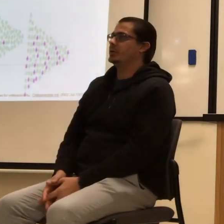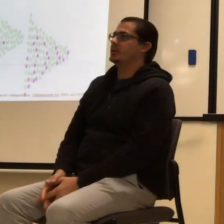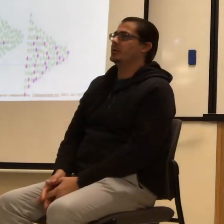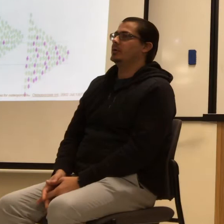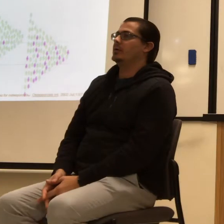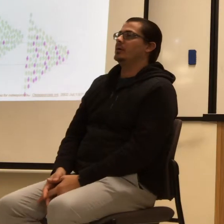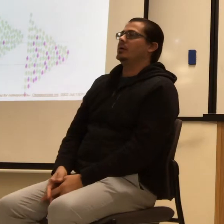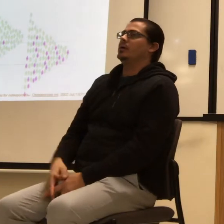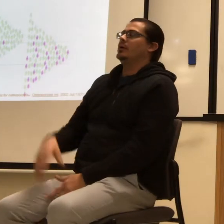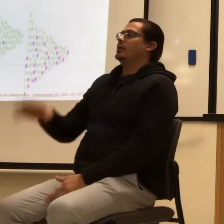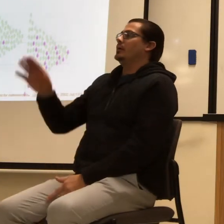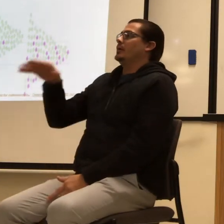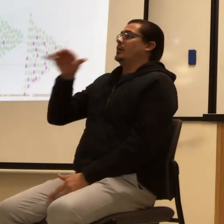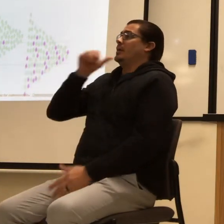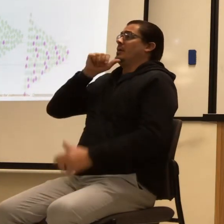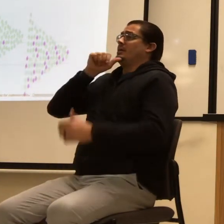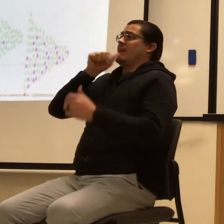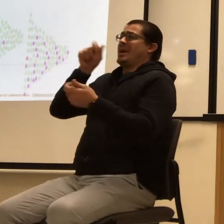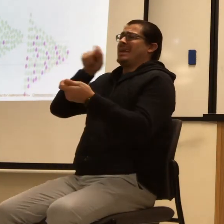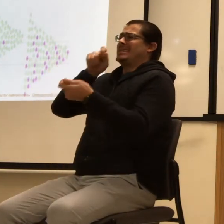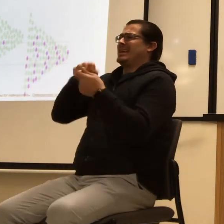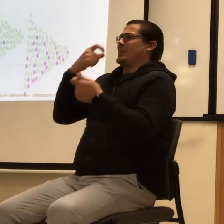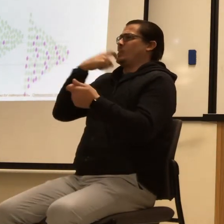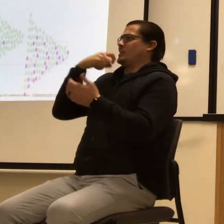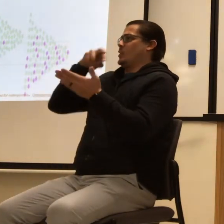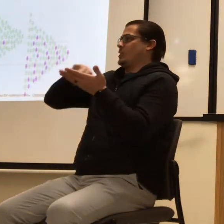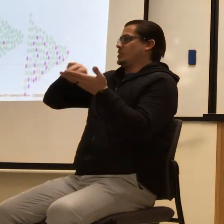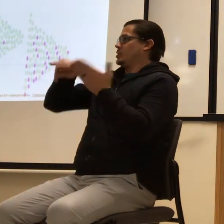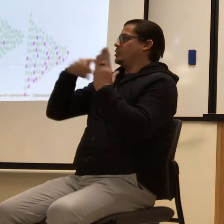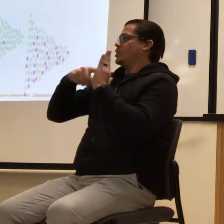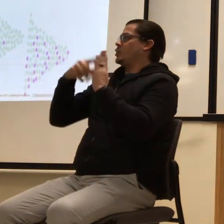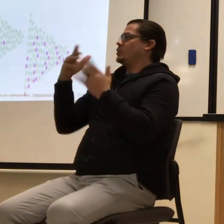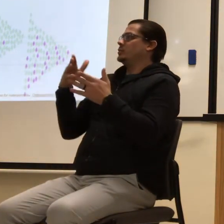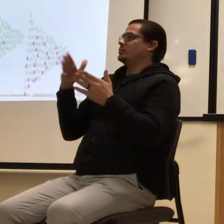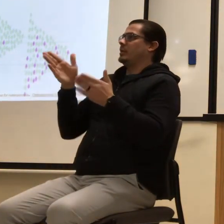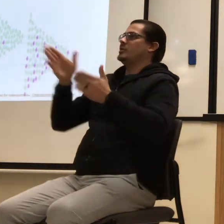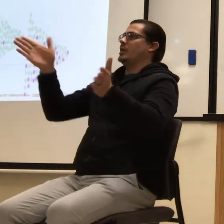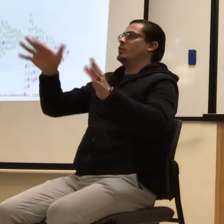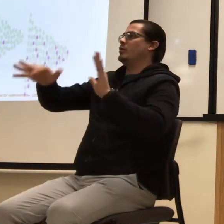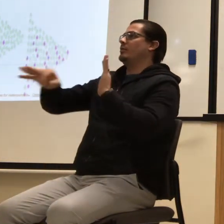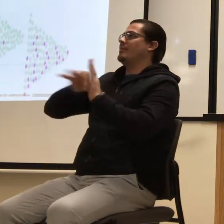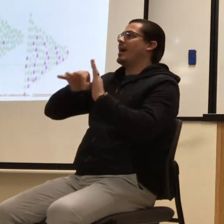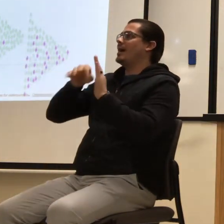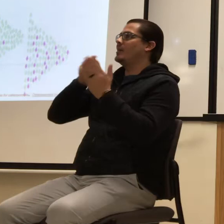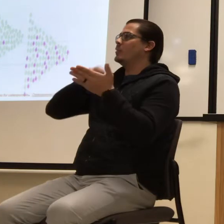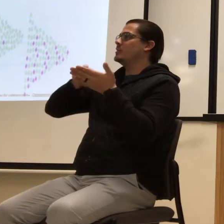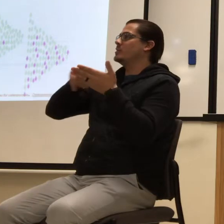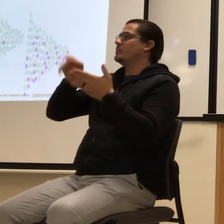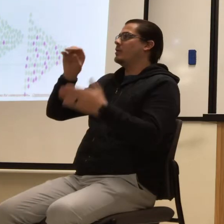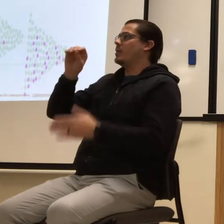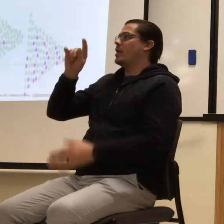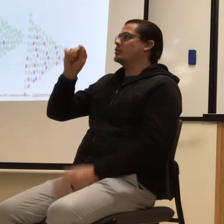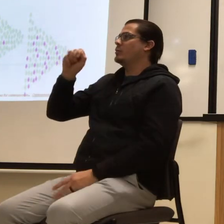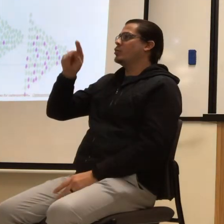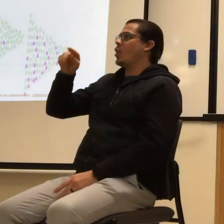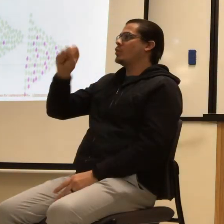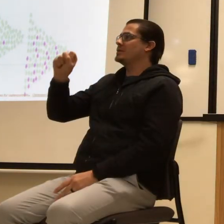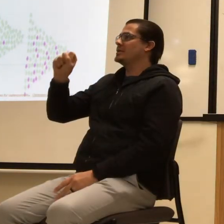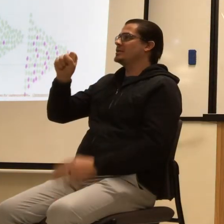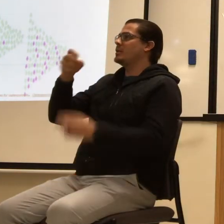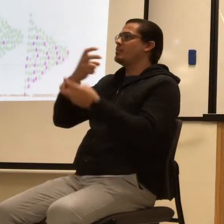This isn't exactly the latest research, but it shows generally what you would find in any research on osteoporotic bone. They